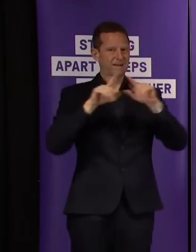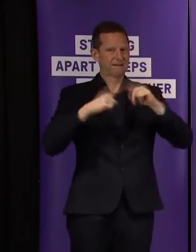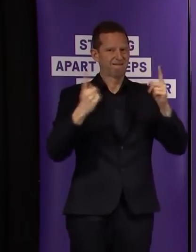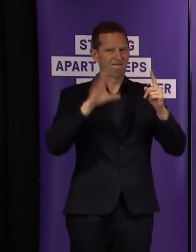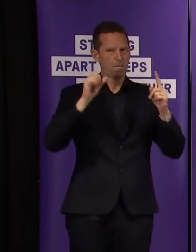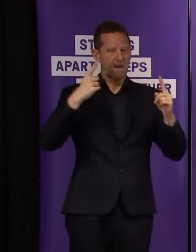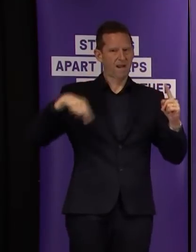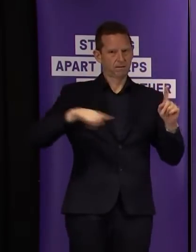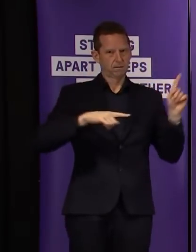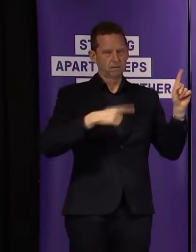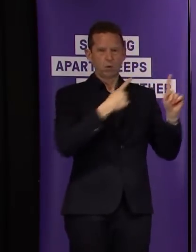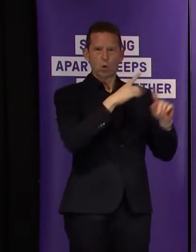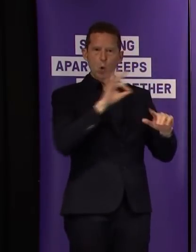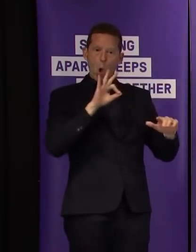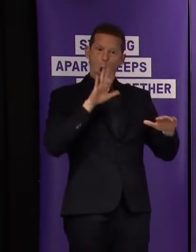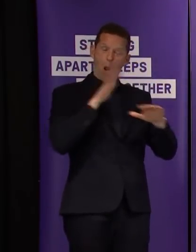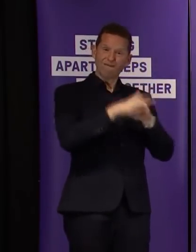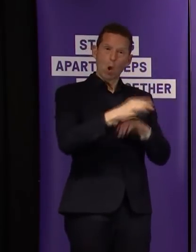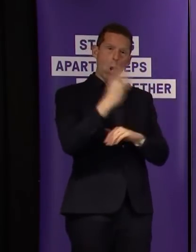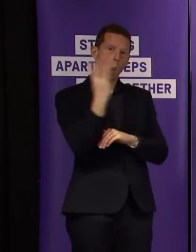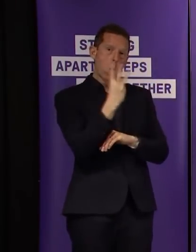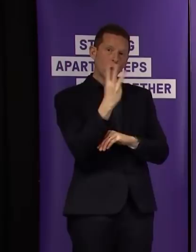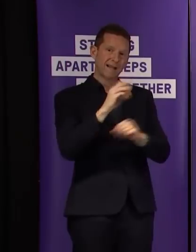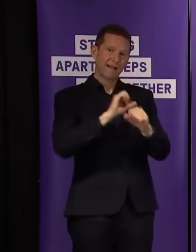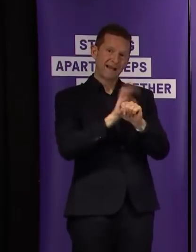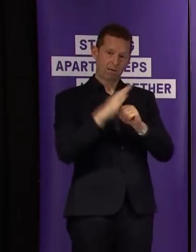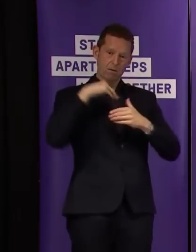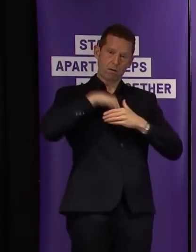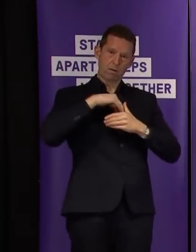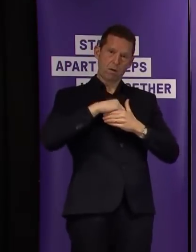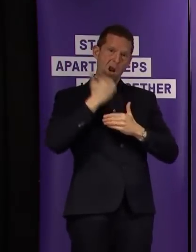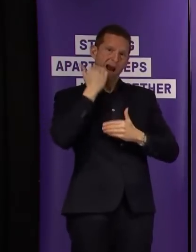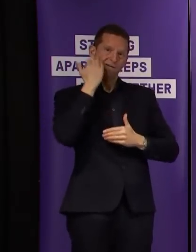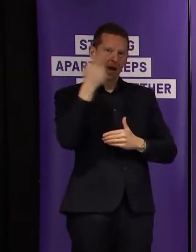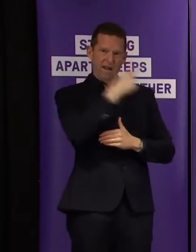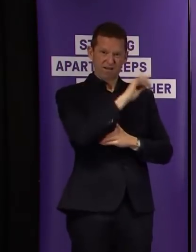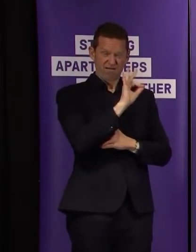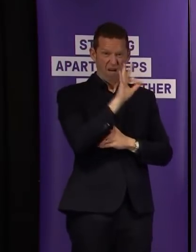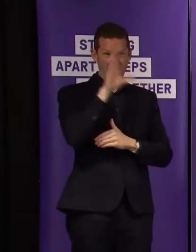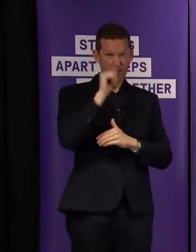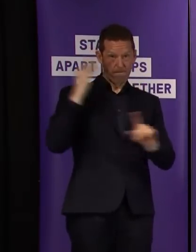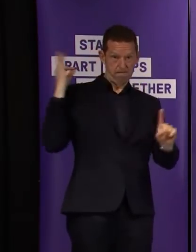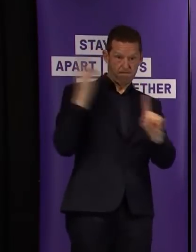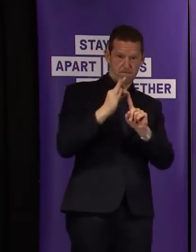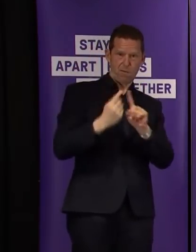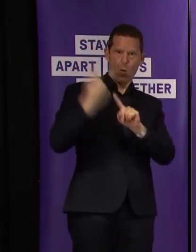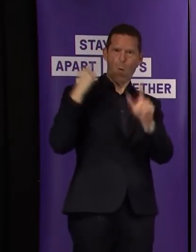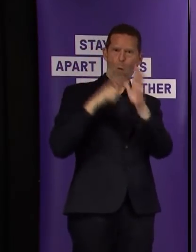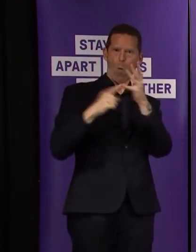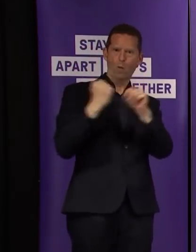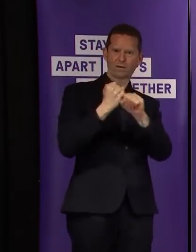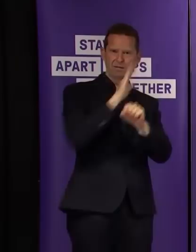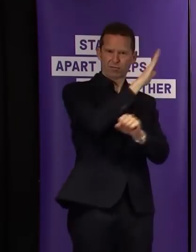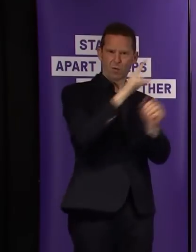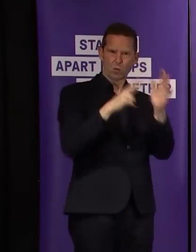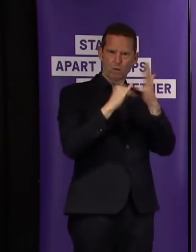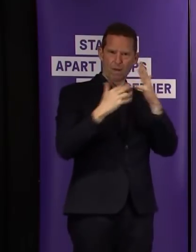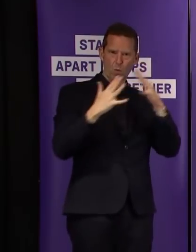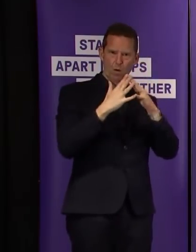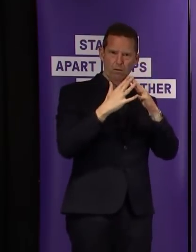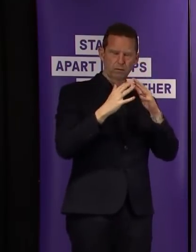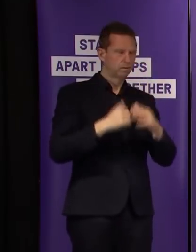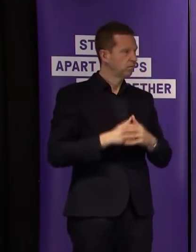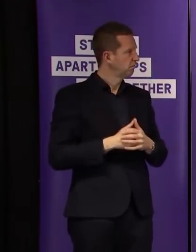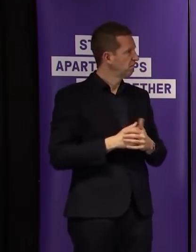There haven't been more than 13 cases a day in New South Wales since early August. At 60 or 100 cases a